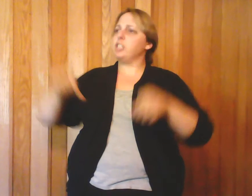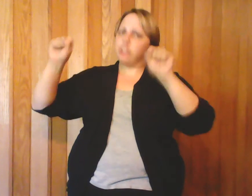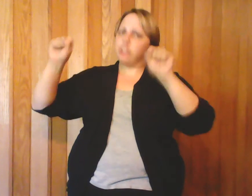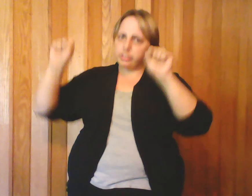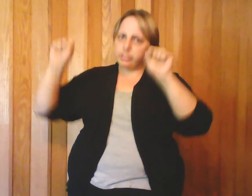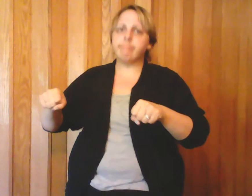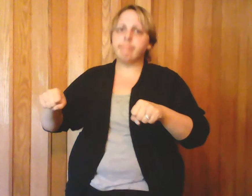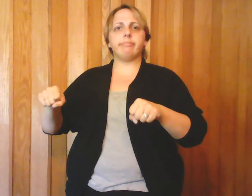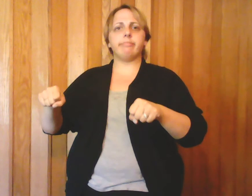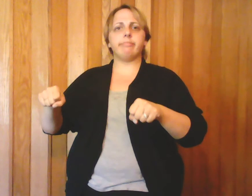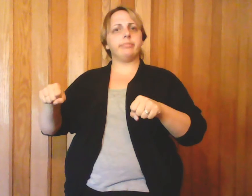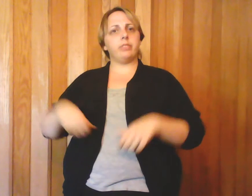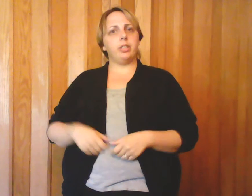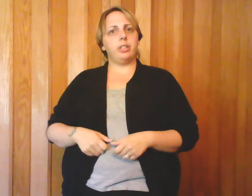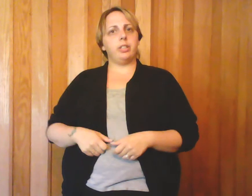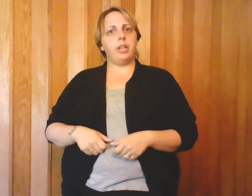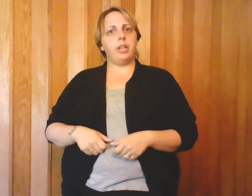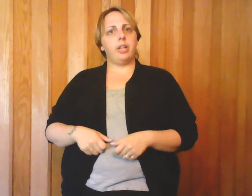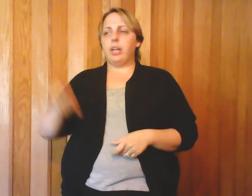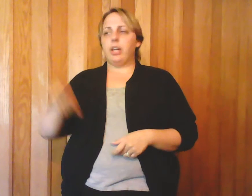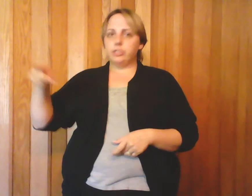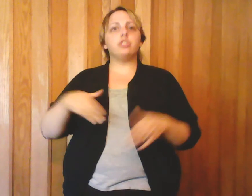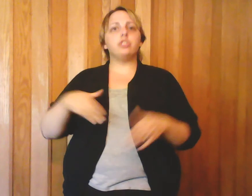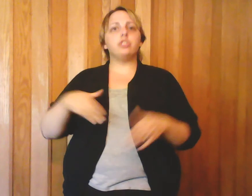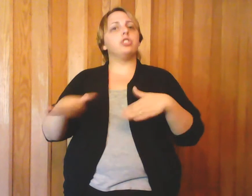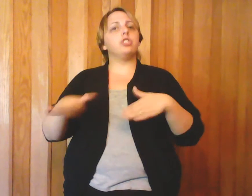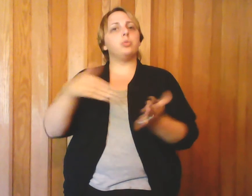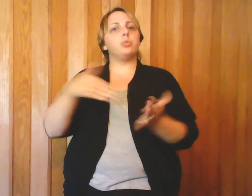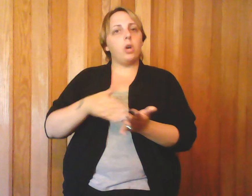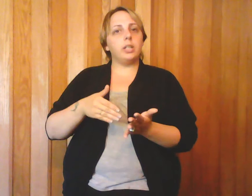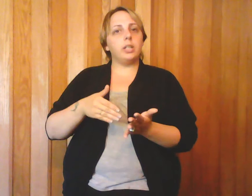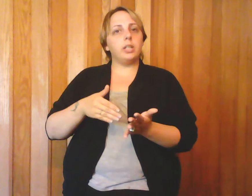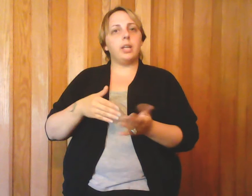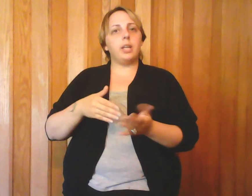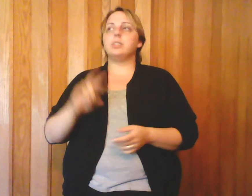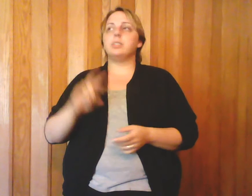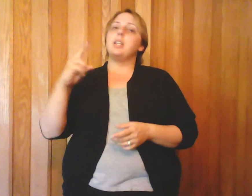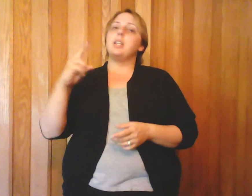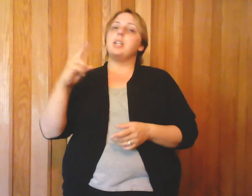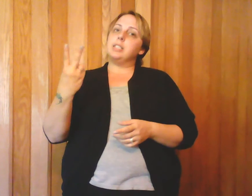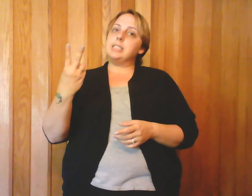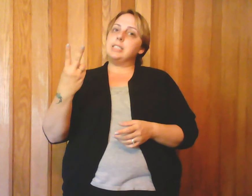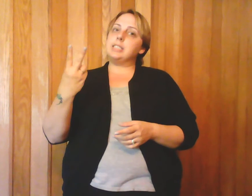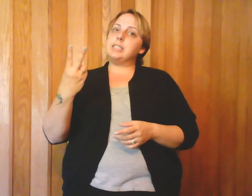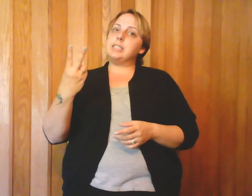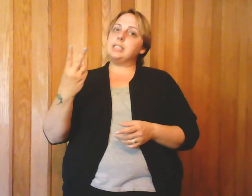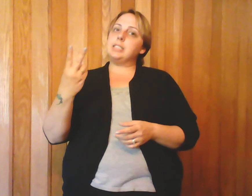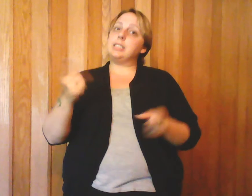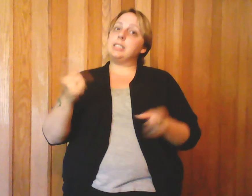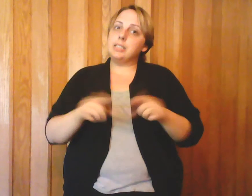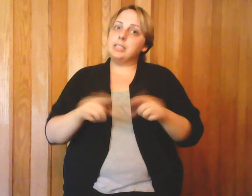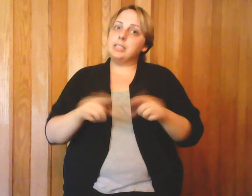the time, that was a very bad injury. And again, they told her that she was never going to walk again. But she did. She did walk. And in fact,